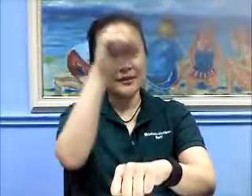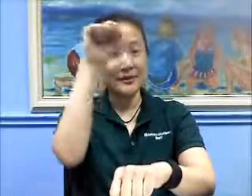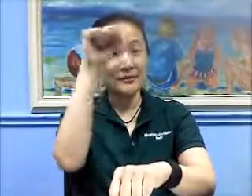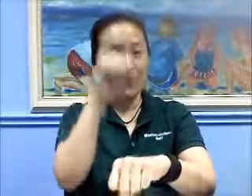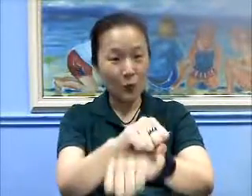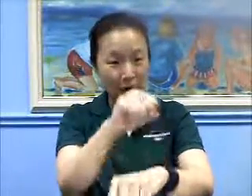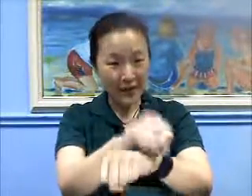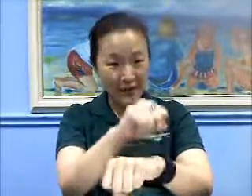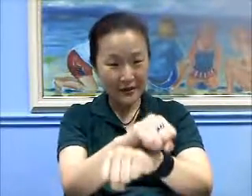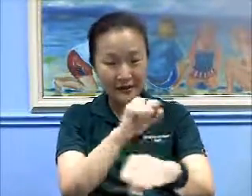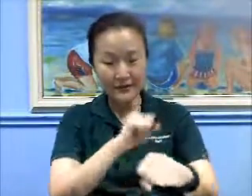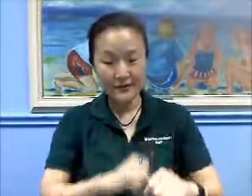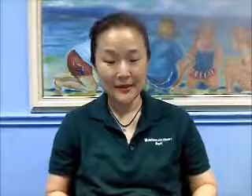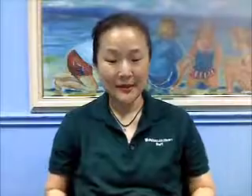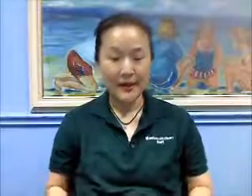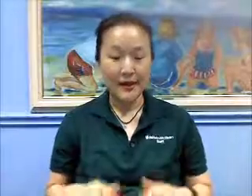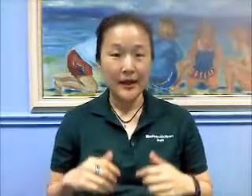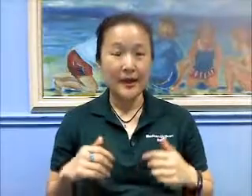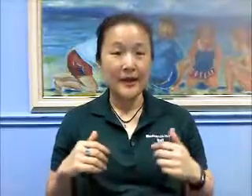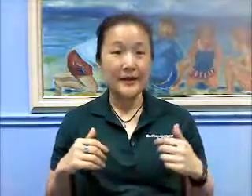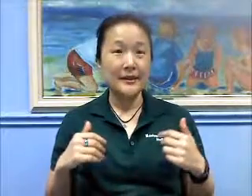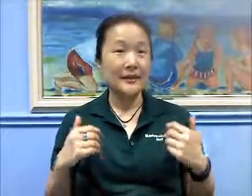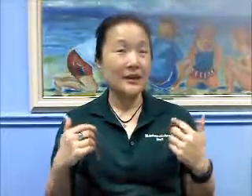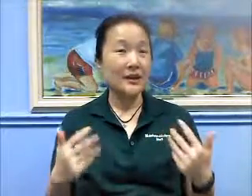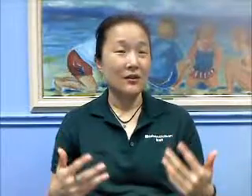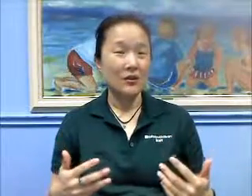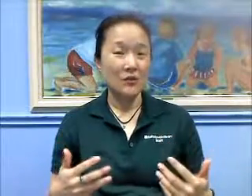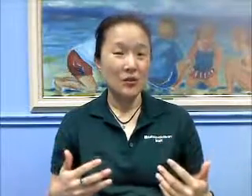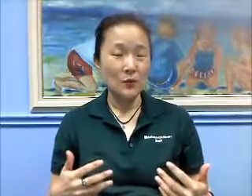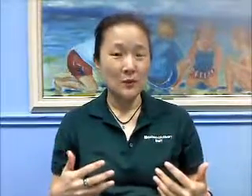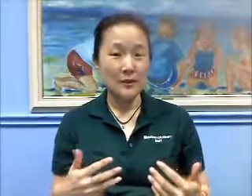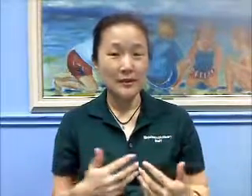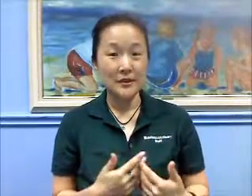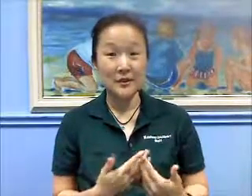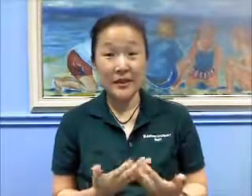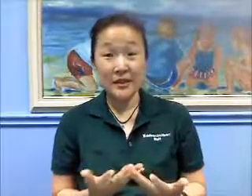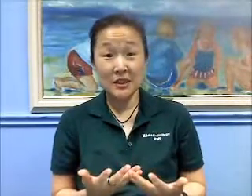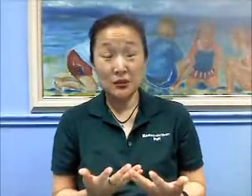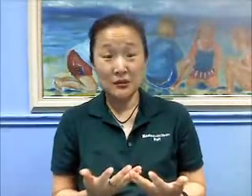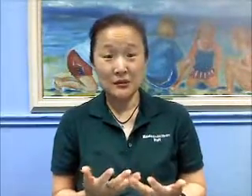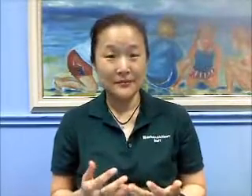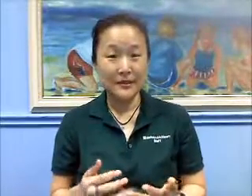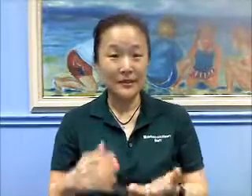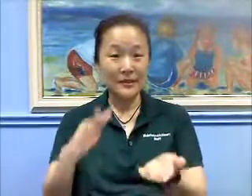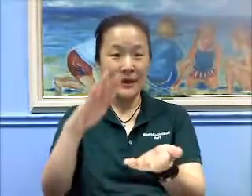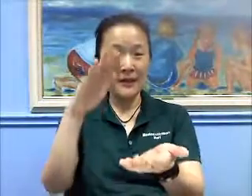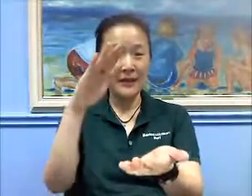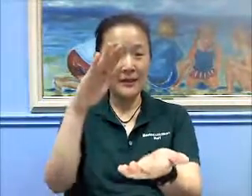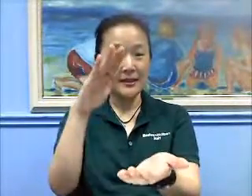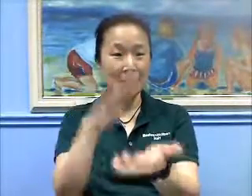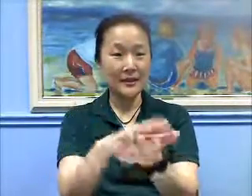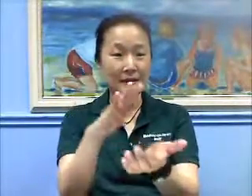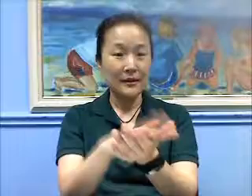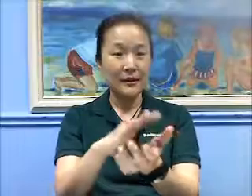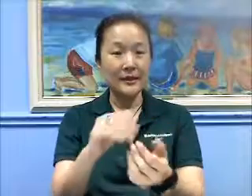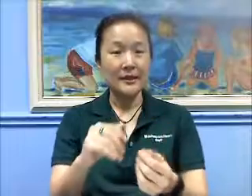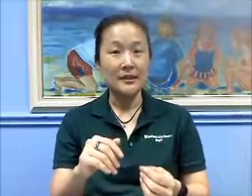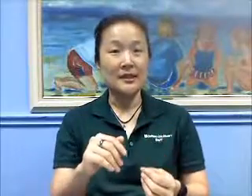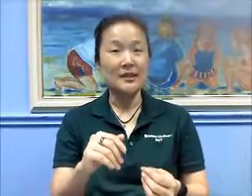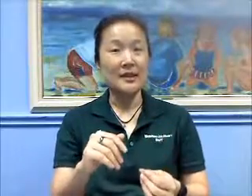so work. And if you're not home or work, you may be in school. So you clap your hands like this, like the teacher's